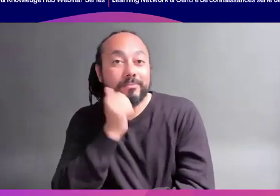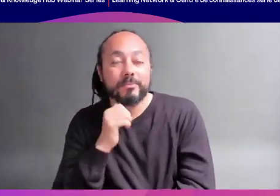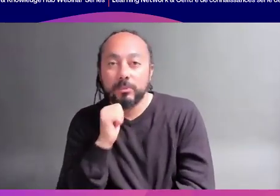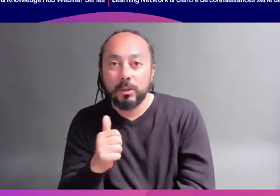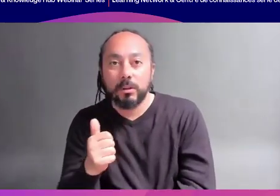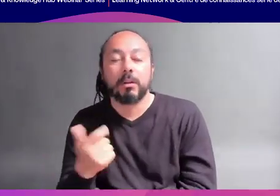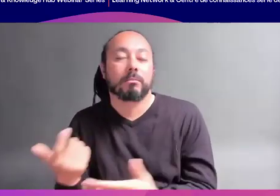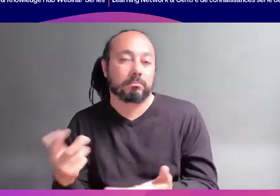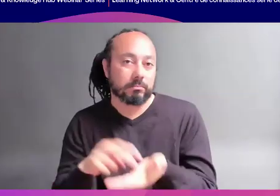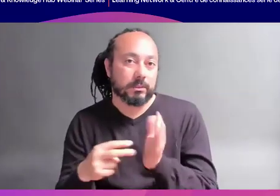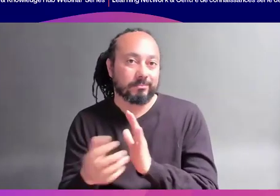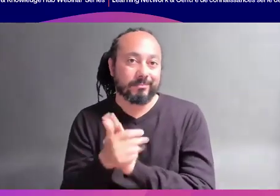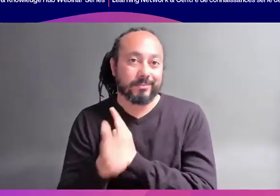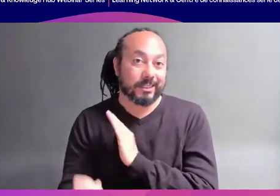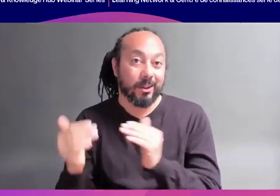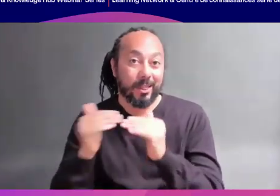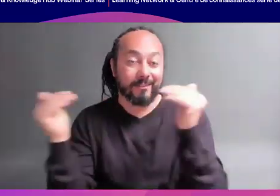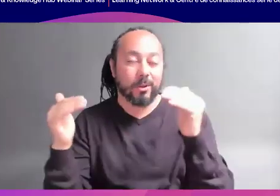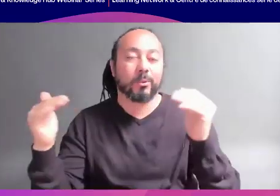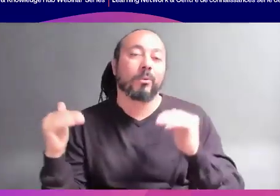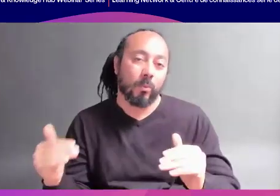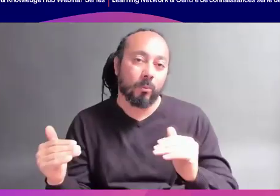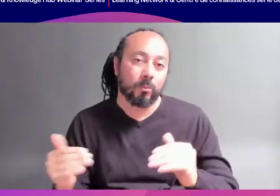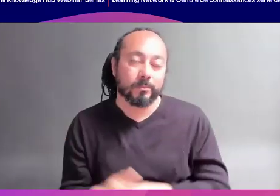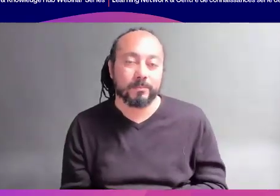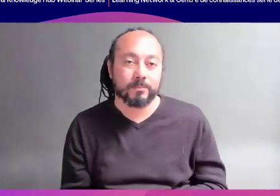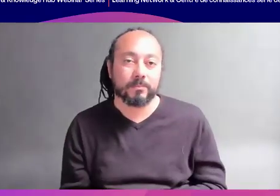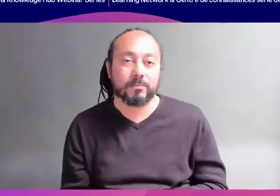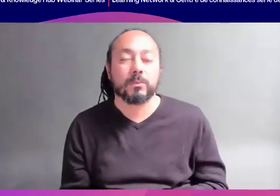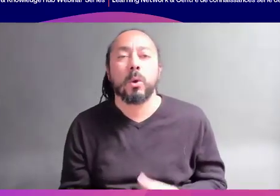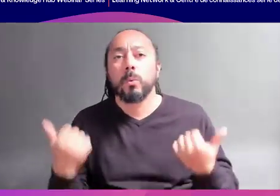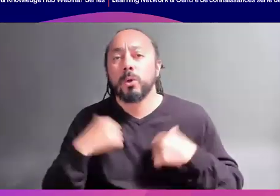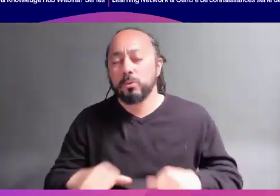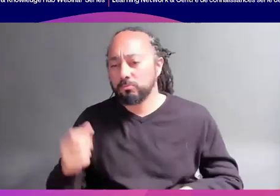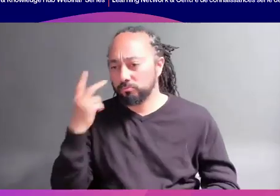they may not have the same skill level. So trying to be as responsive